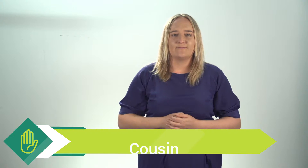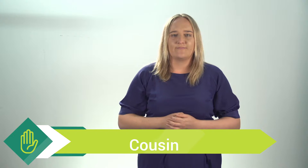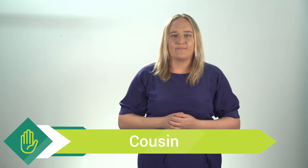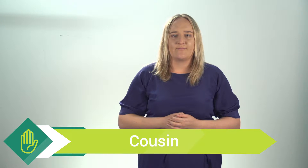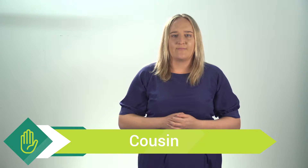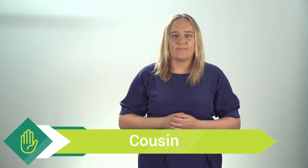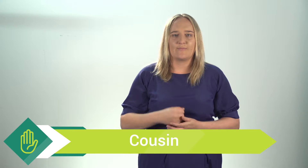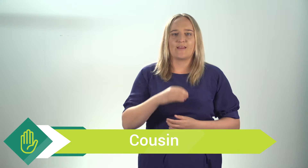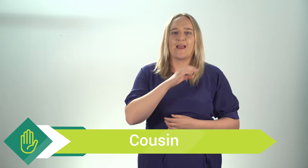Cousin.